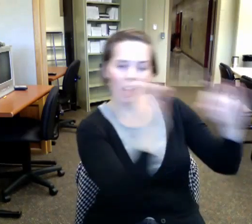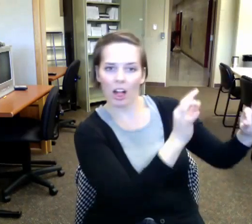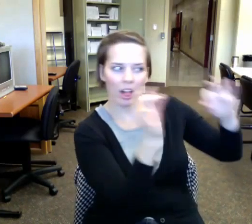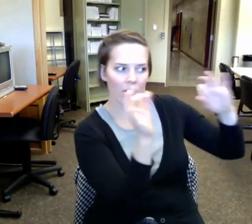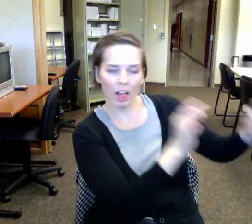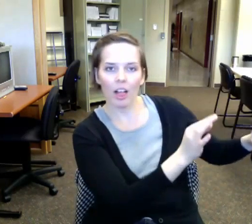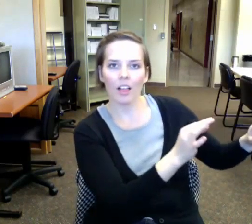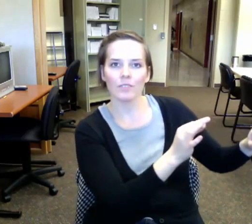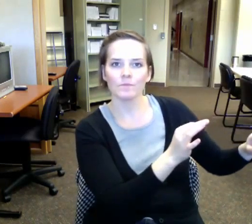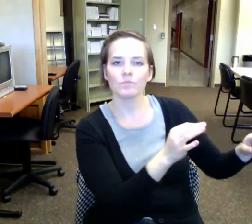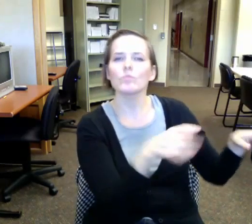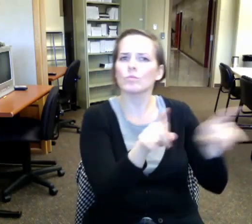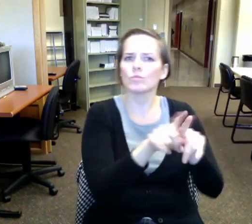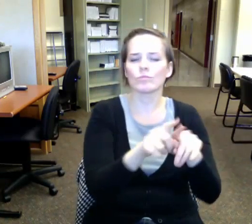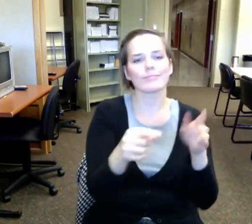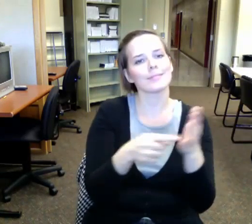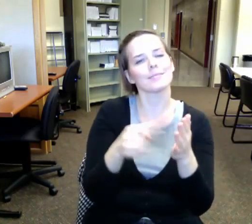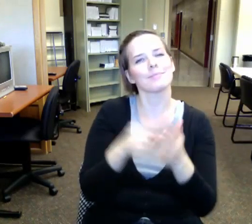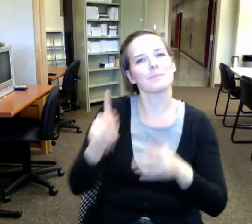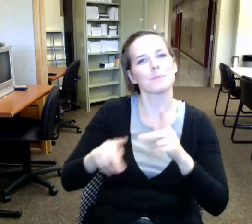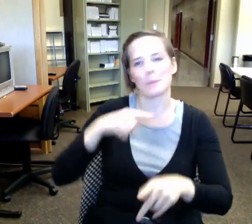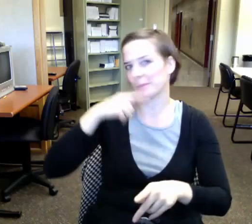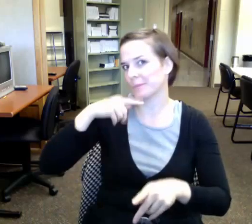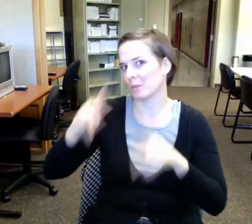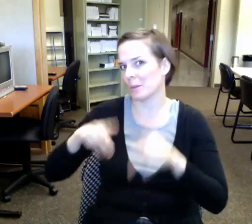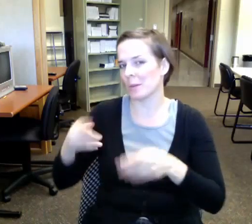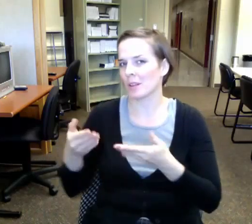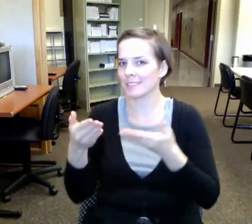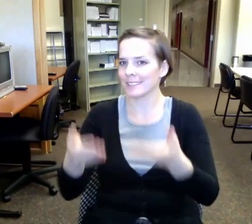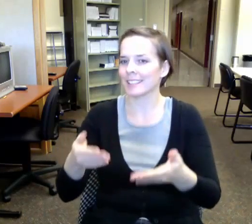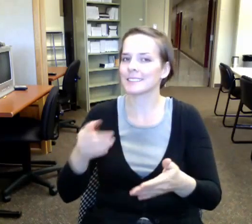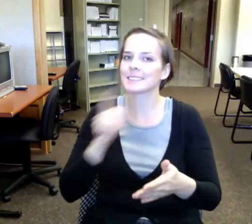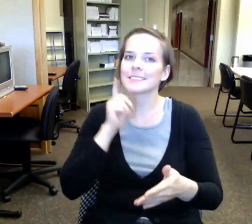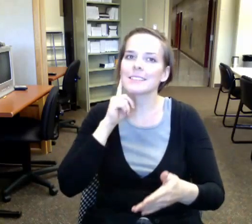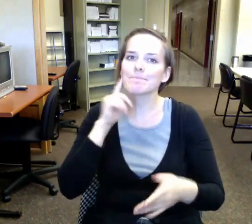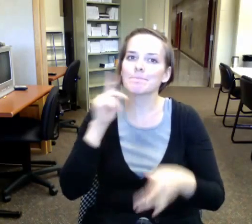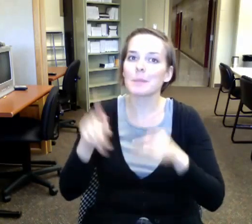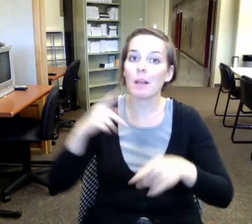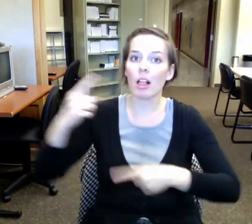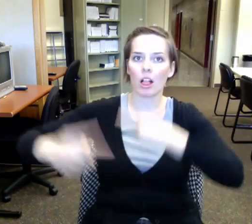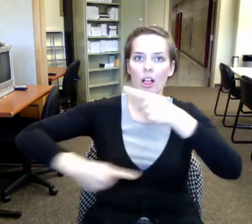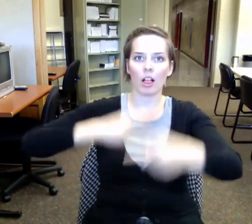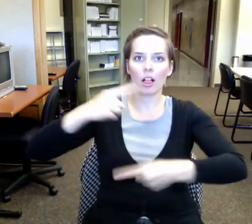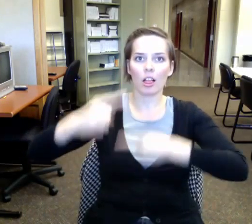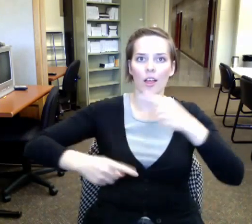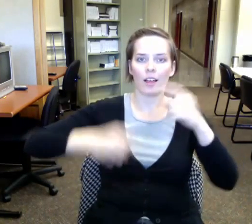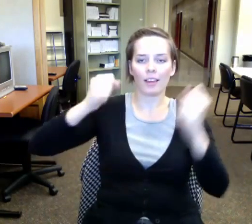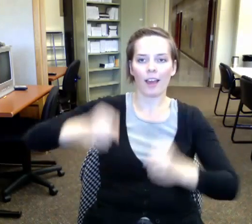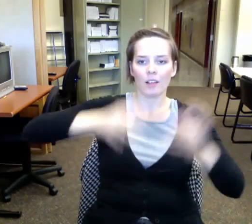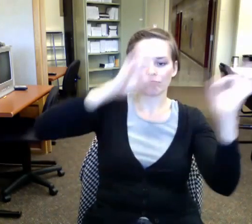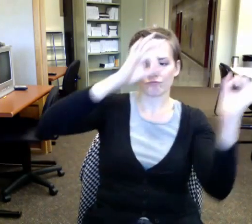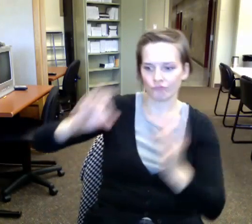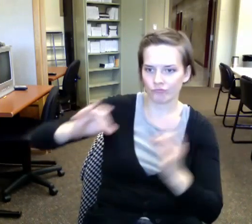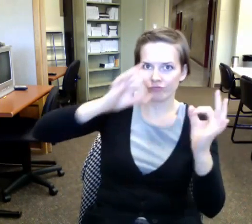when they're signing, that's visually distracting to them and can take away from your ability to listen effectively.